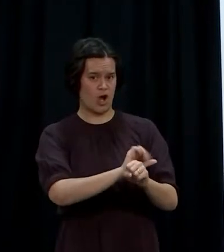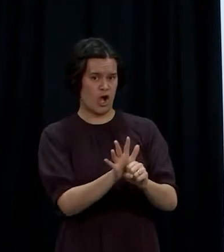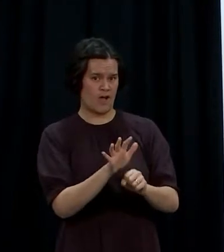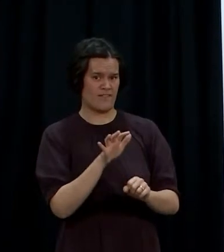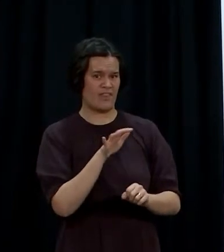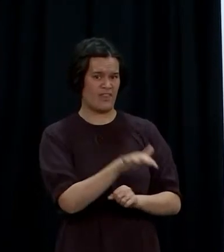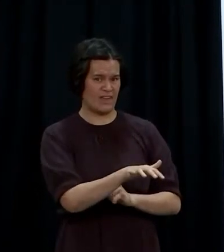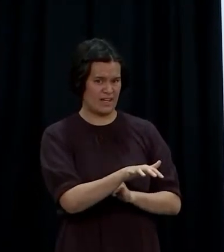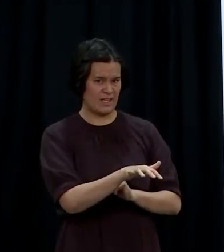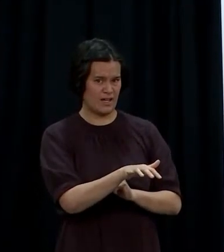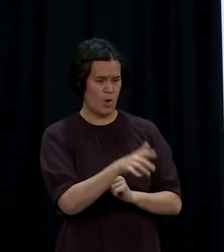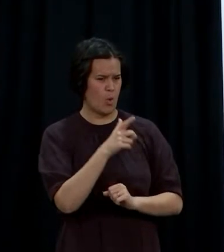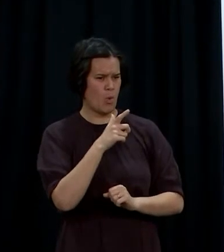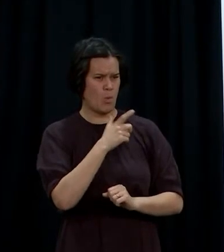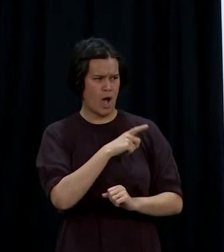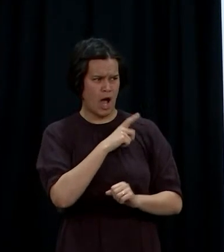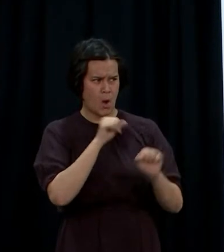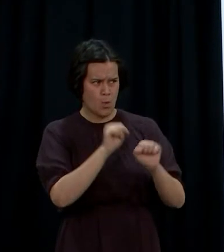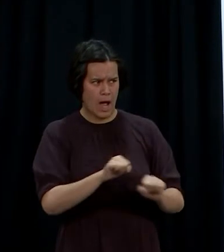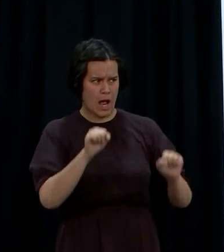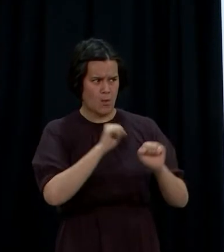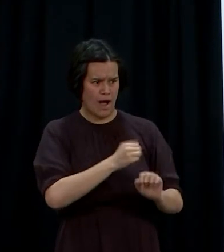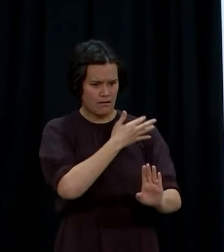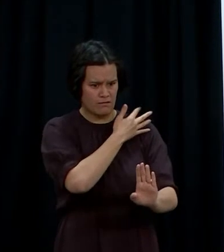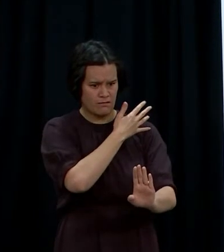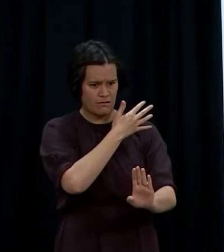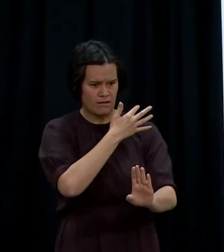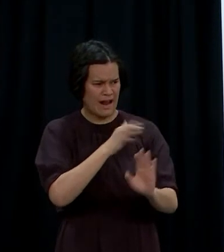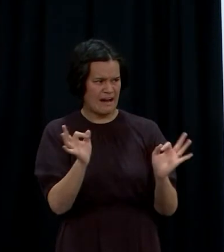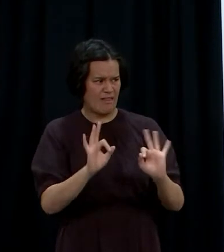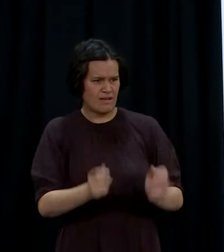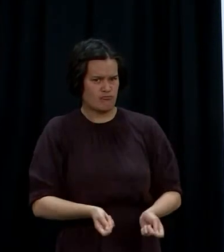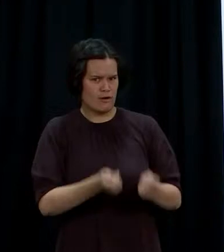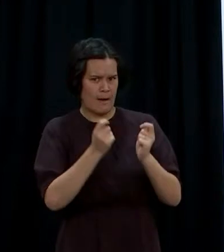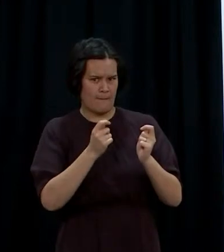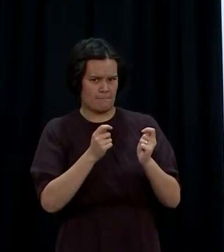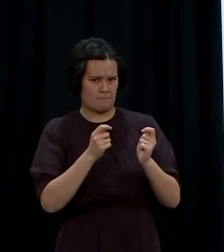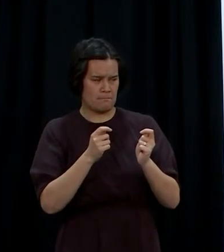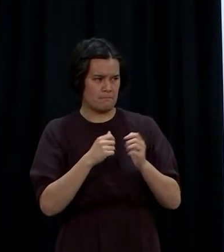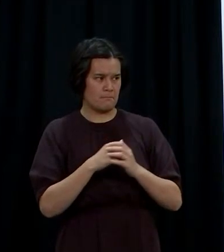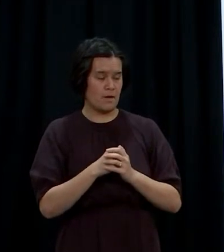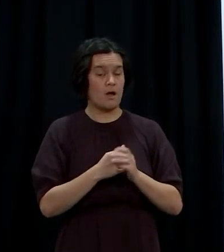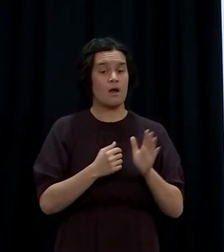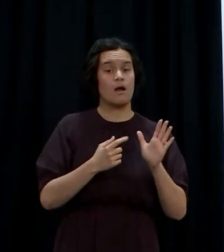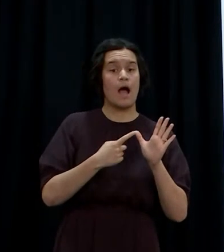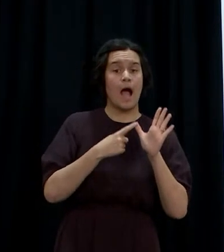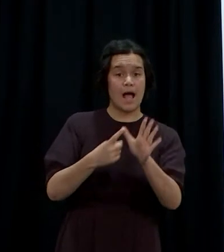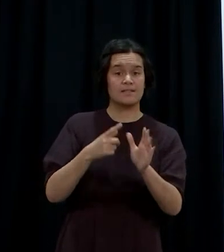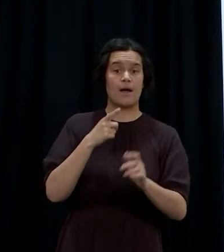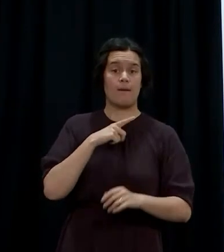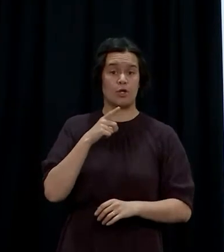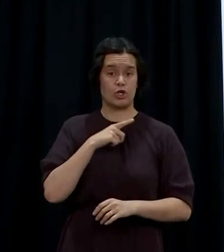been identified because these cases have just been found and confirmed in the last day or two.